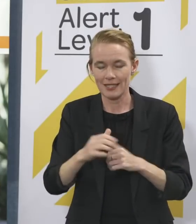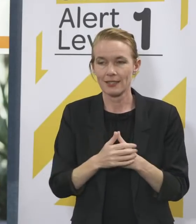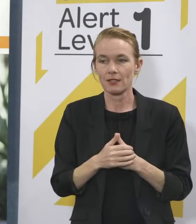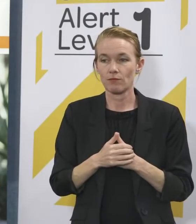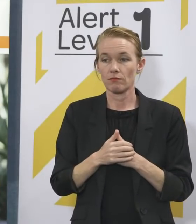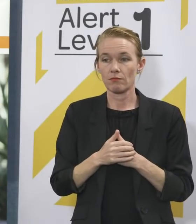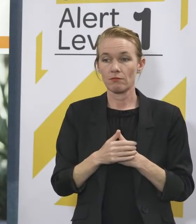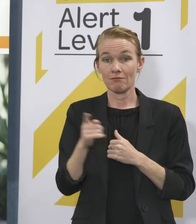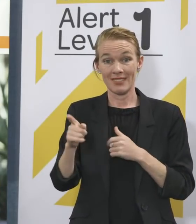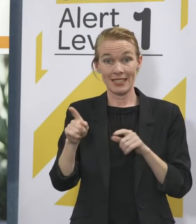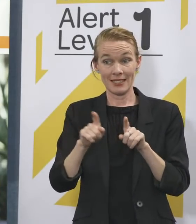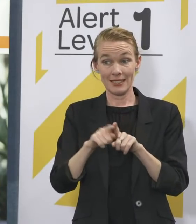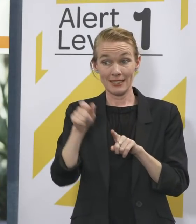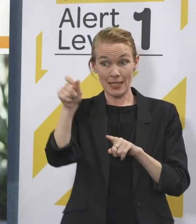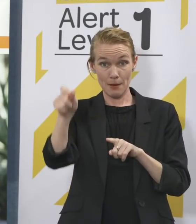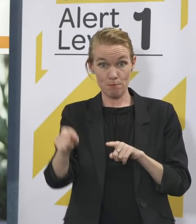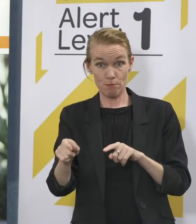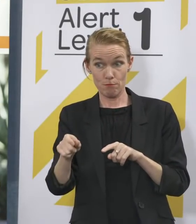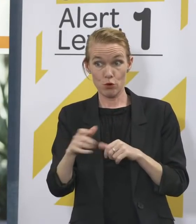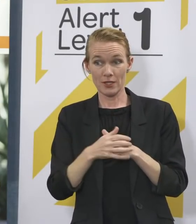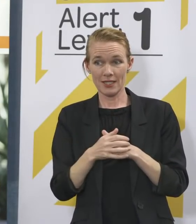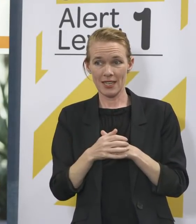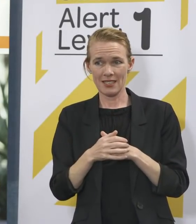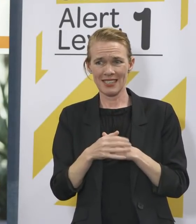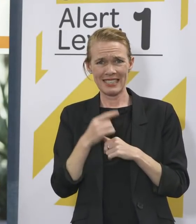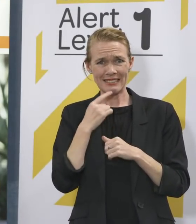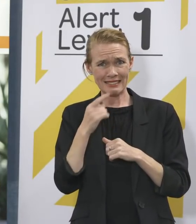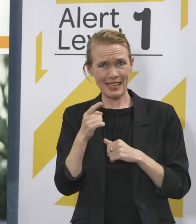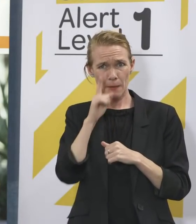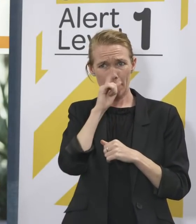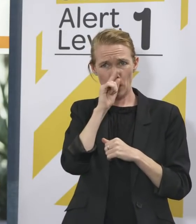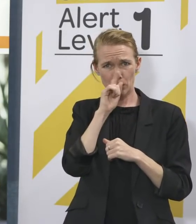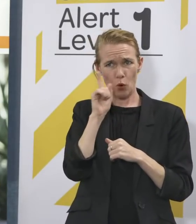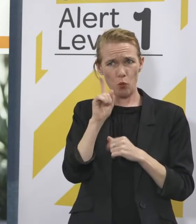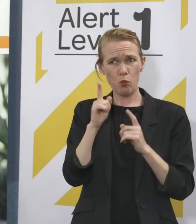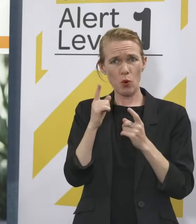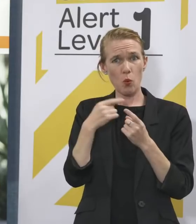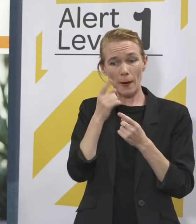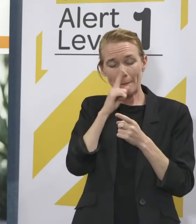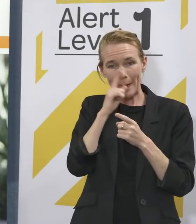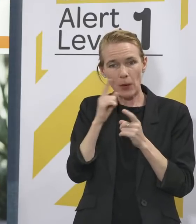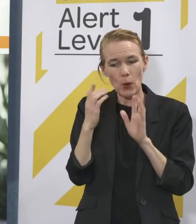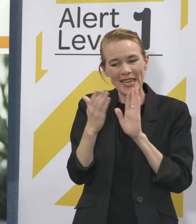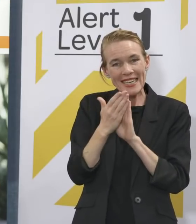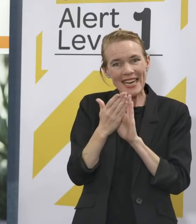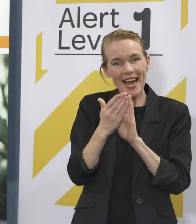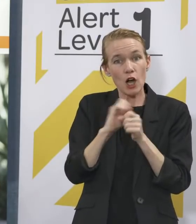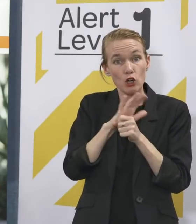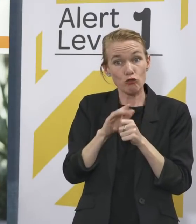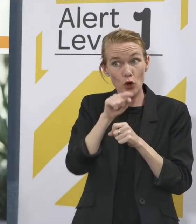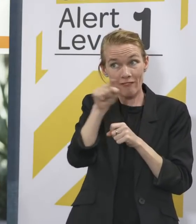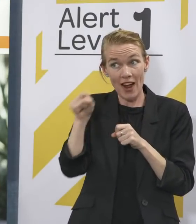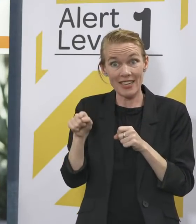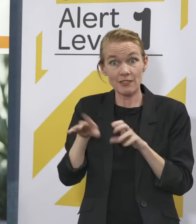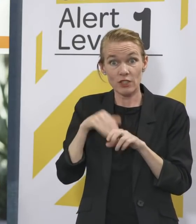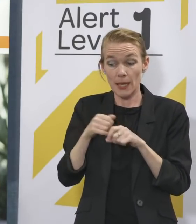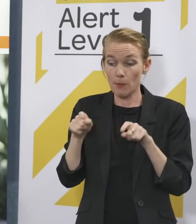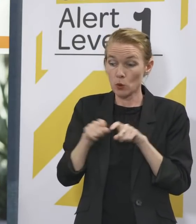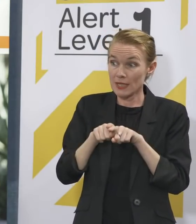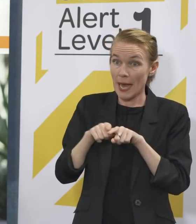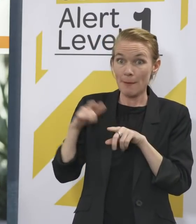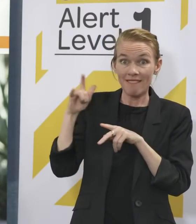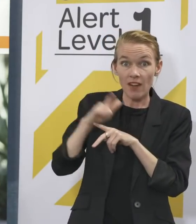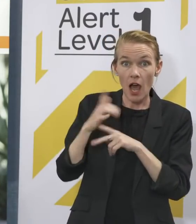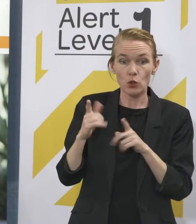should be isolating, especially if they've been in confined space with a positive case? Well, that's what we did with the flights that came from